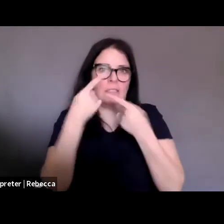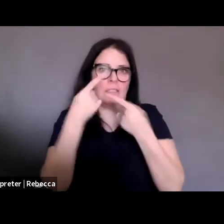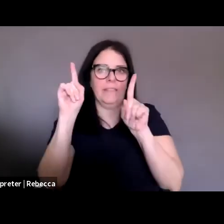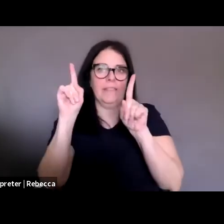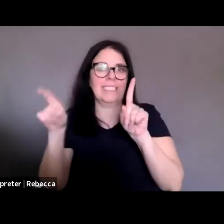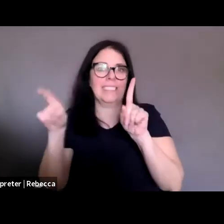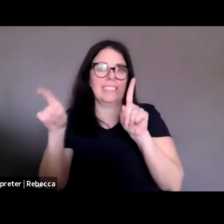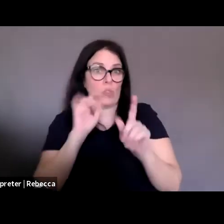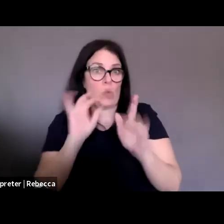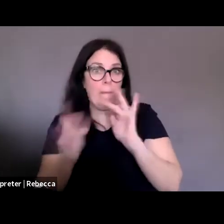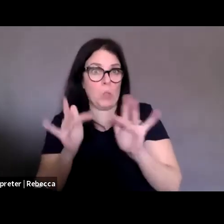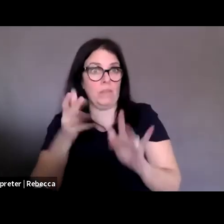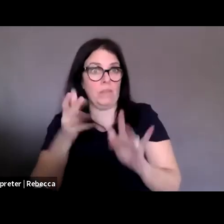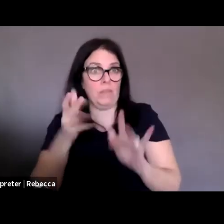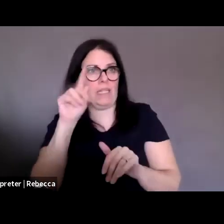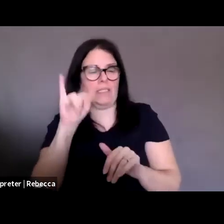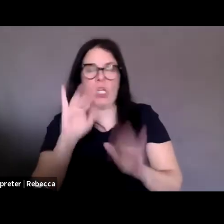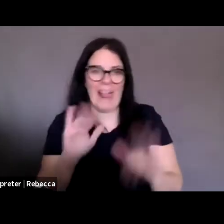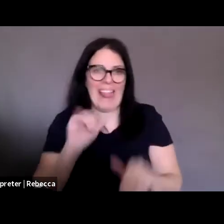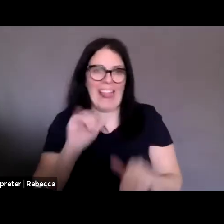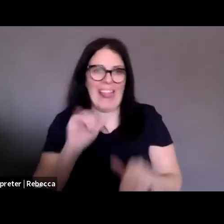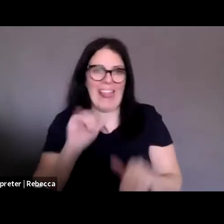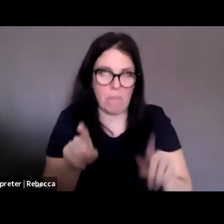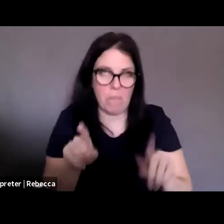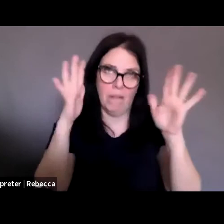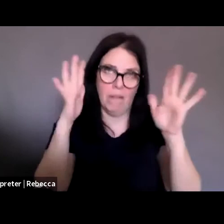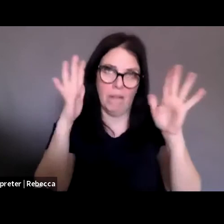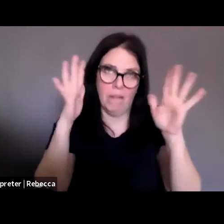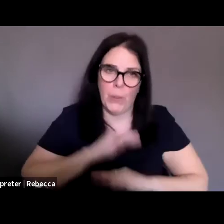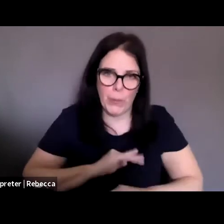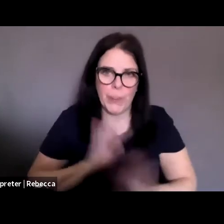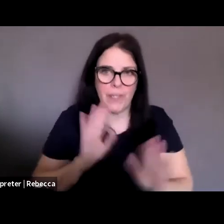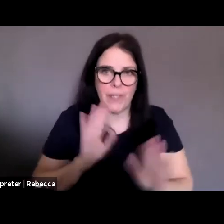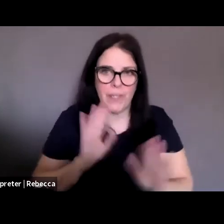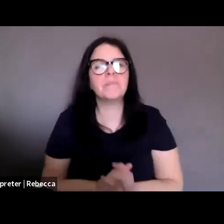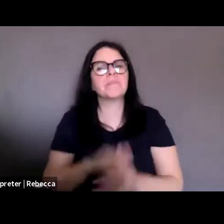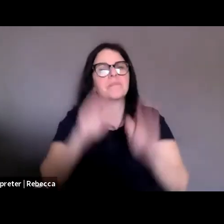that. So two gender findings very briefly.